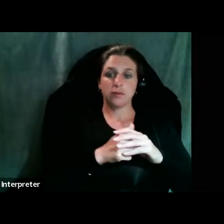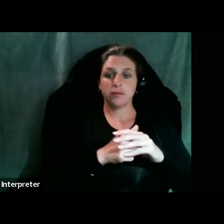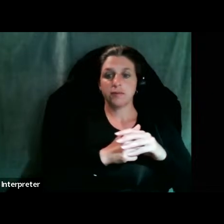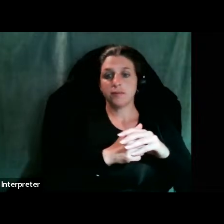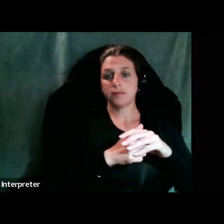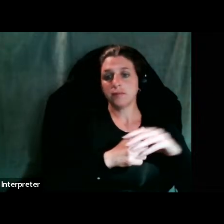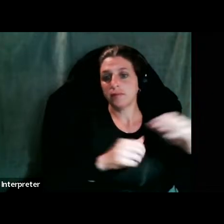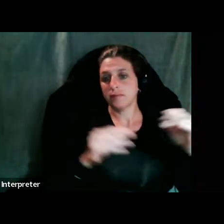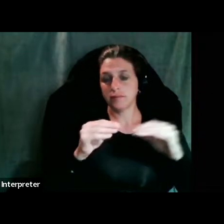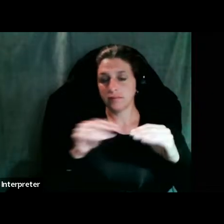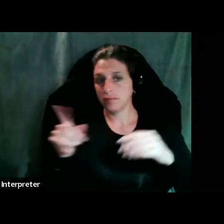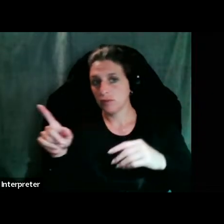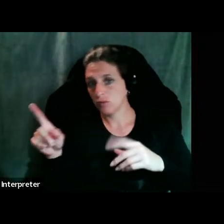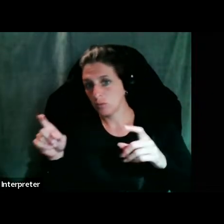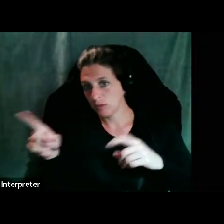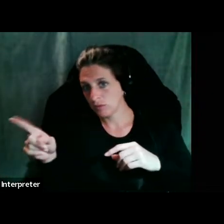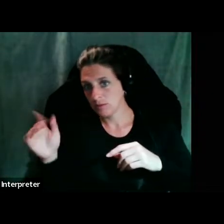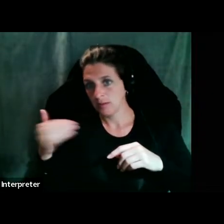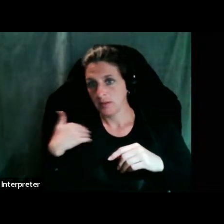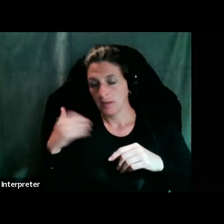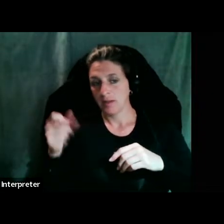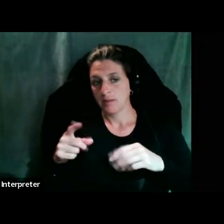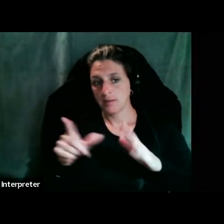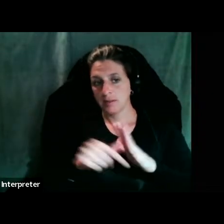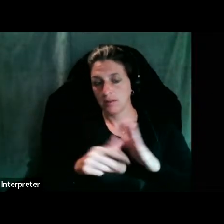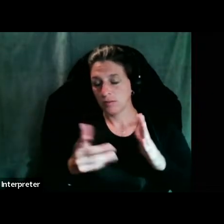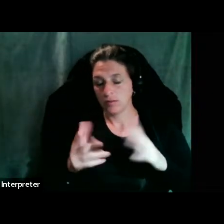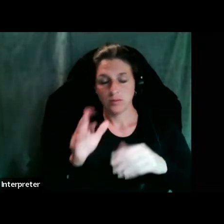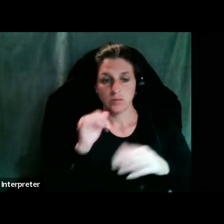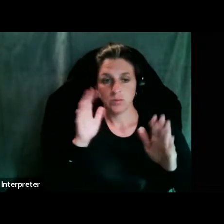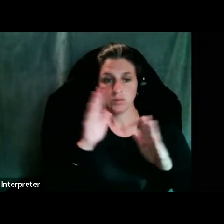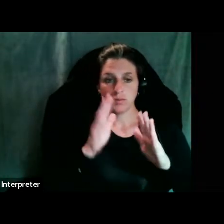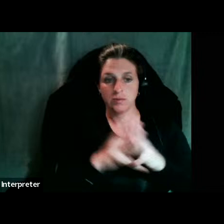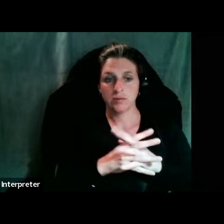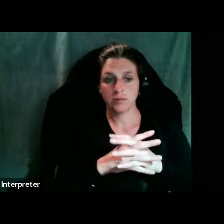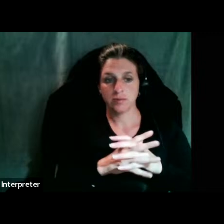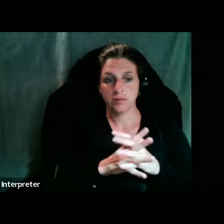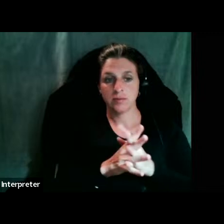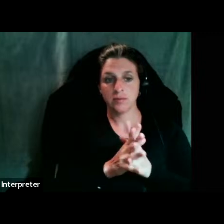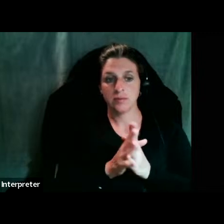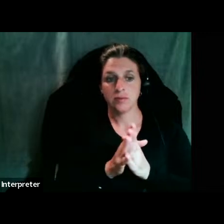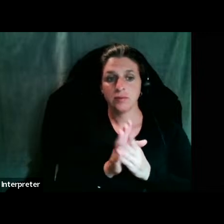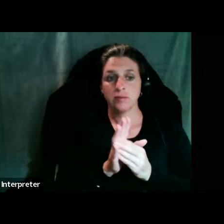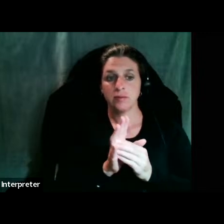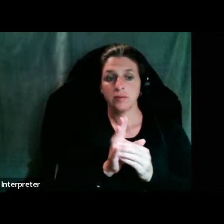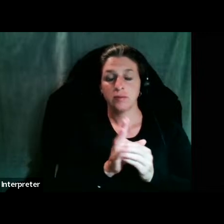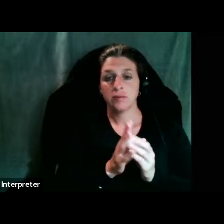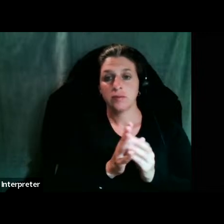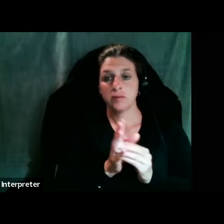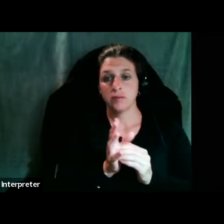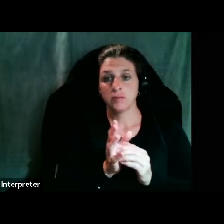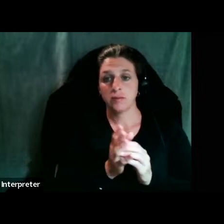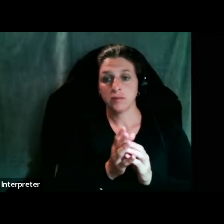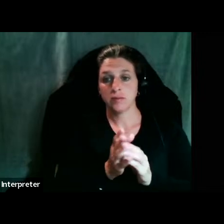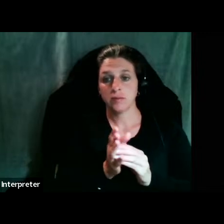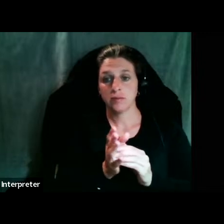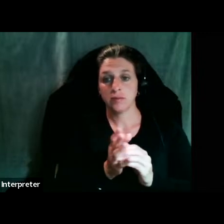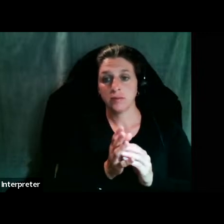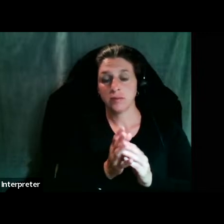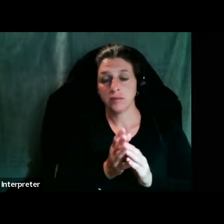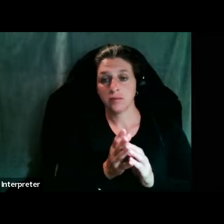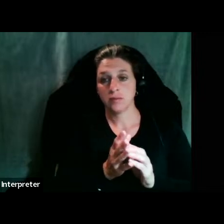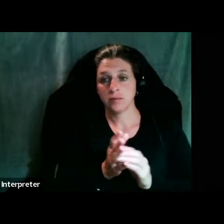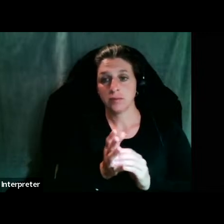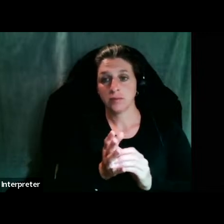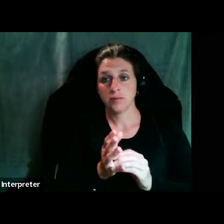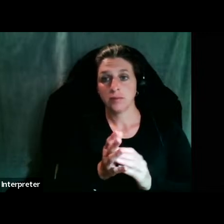question, he can All right, ask later. no worries. All right, so if you have questions later, you're gonna have to pull it. I'll let somebody